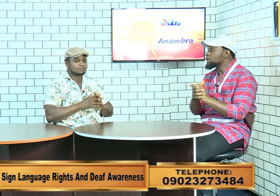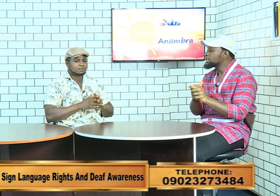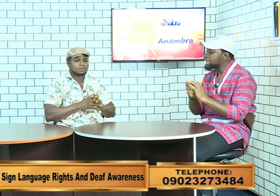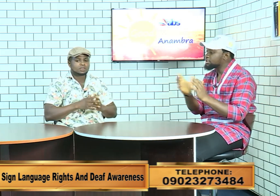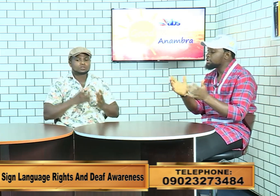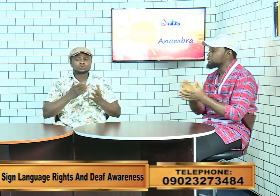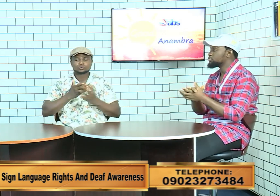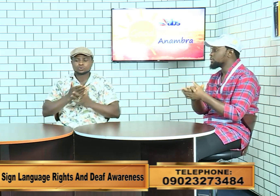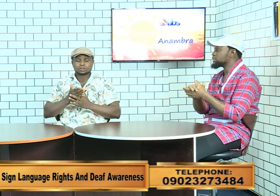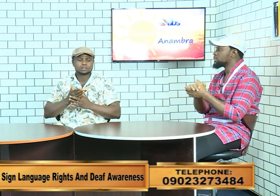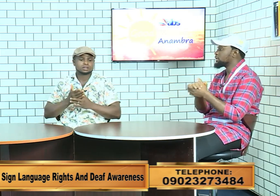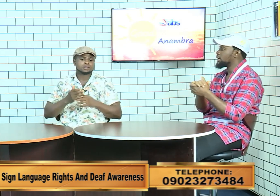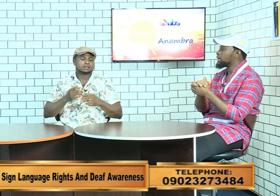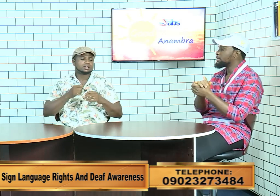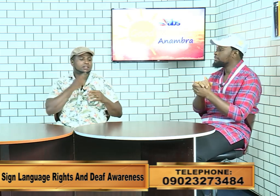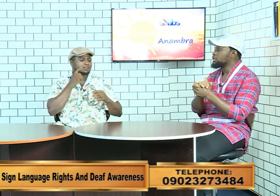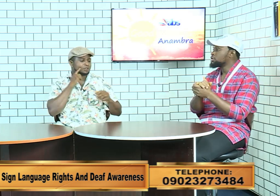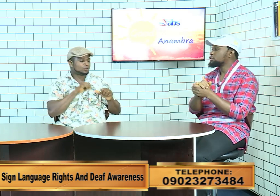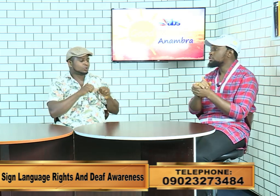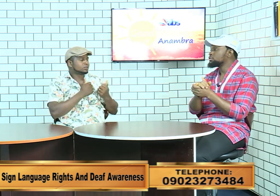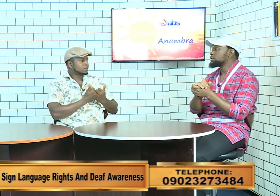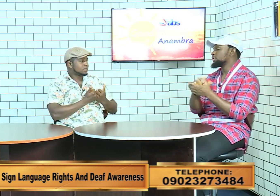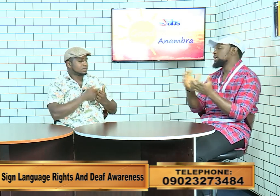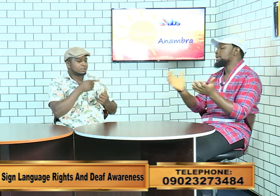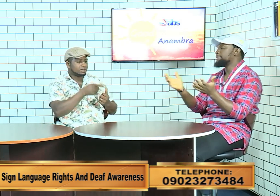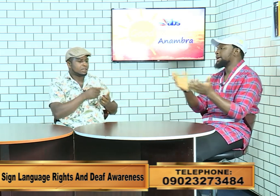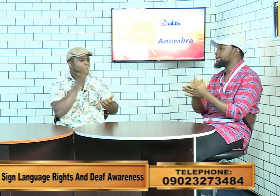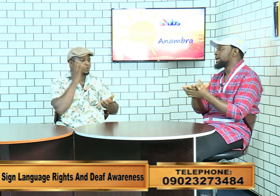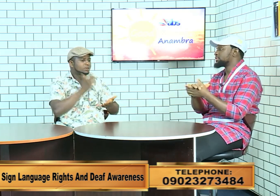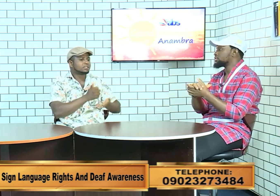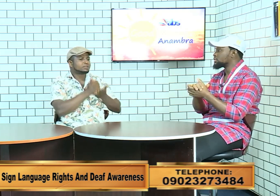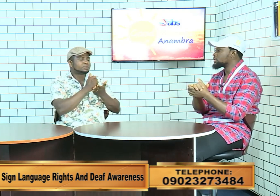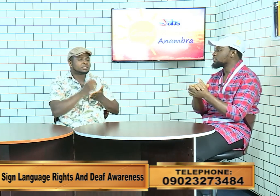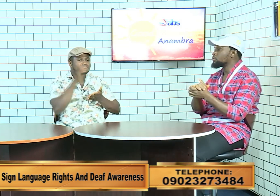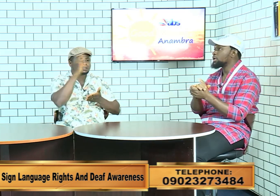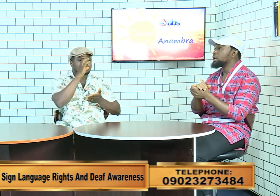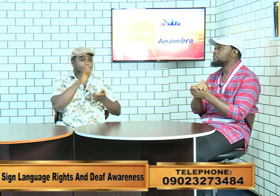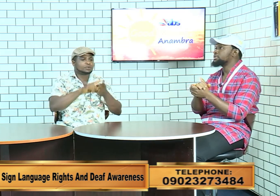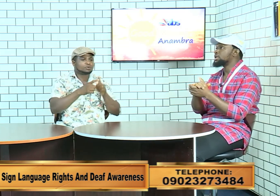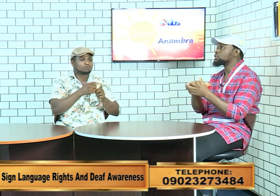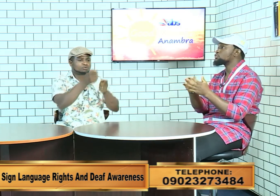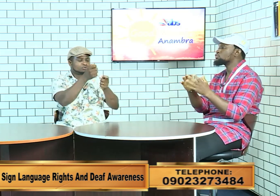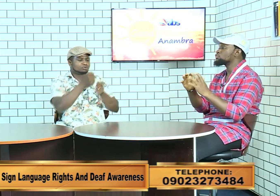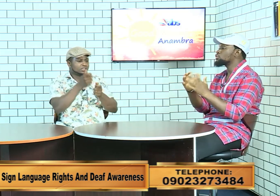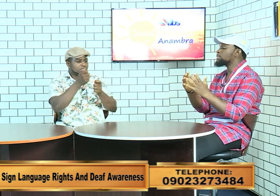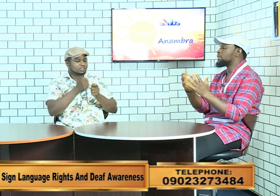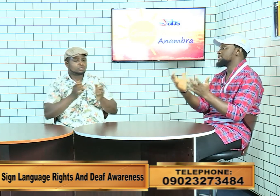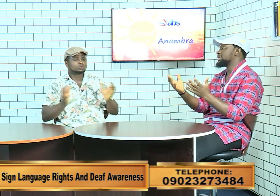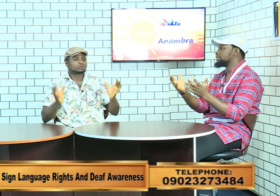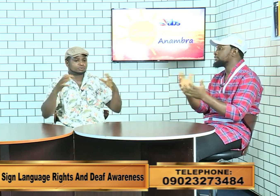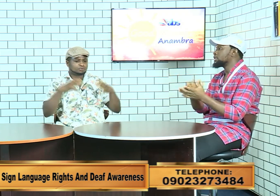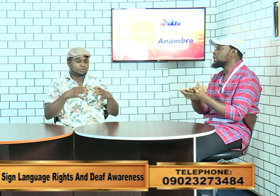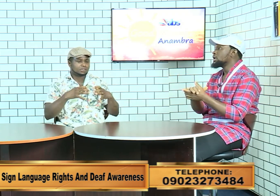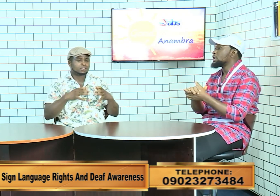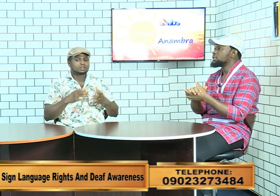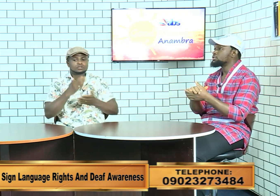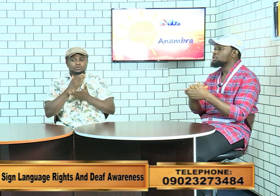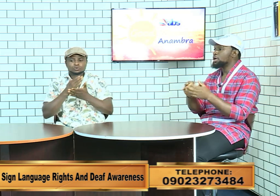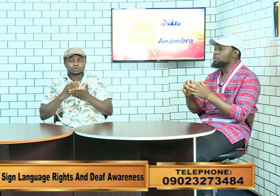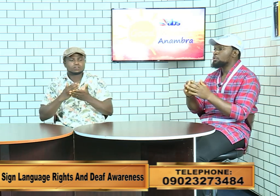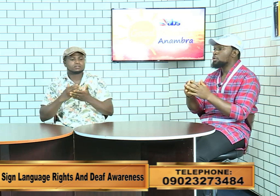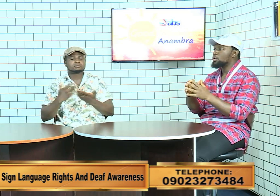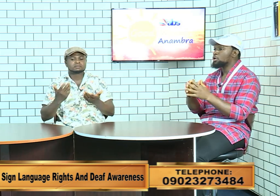Okay, that's actually a good question. Through my association, we decided to group ourselves